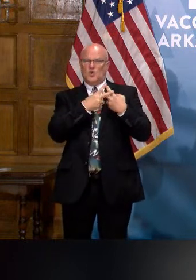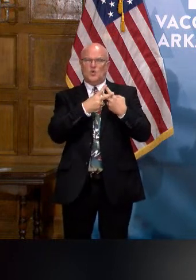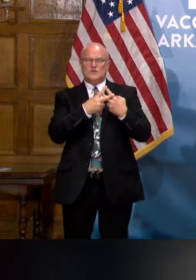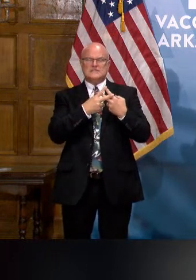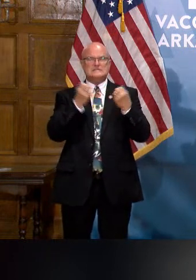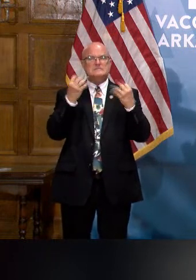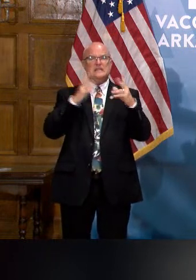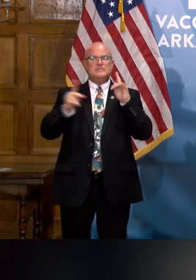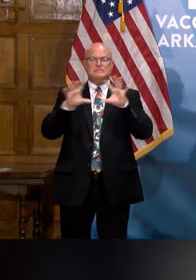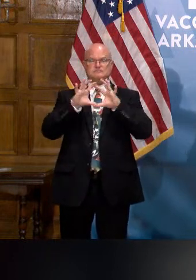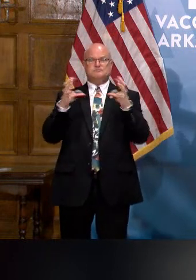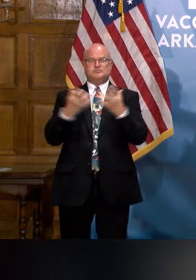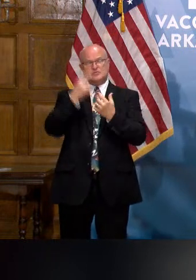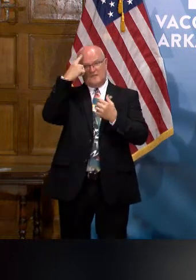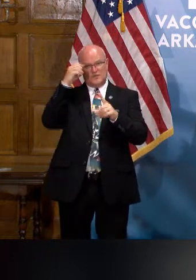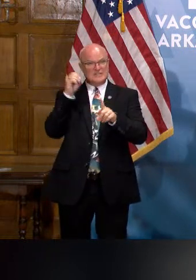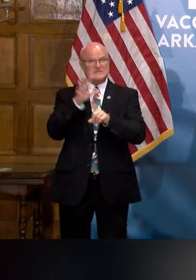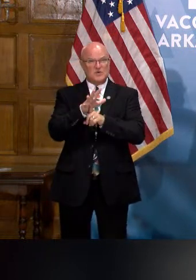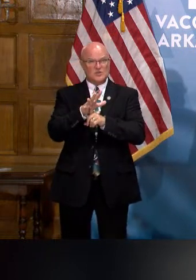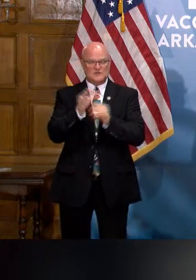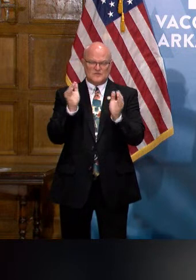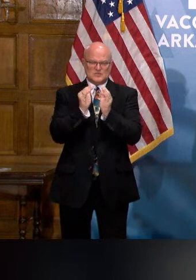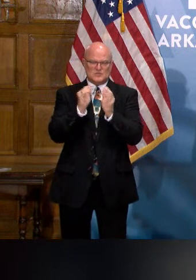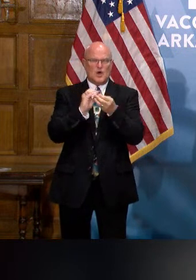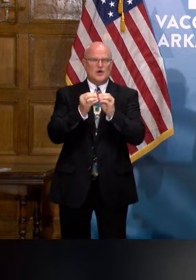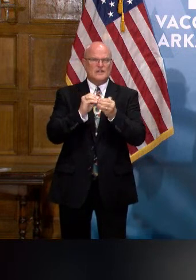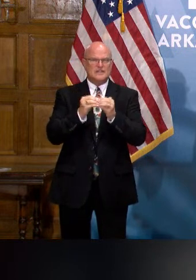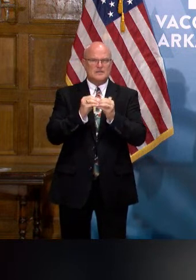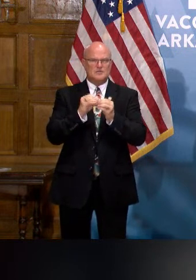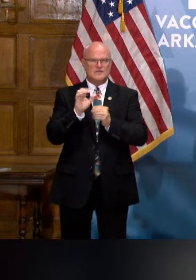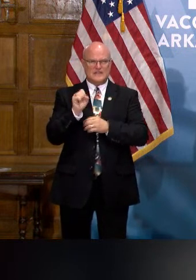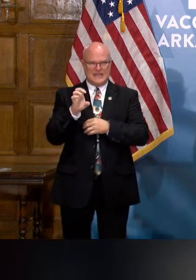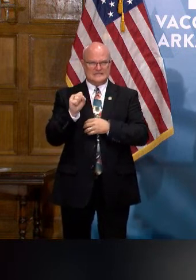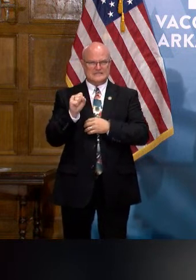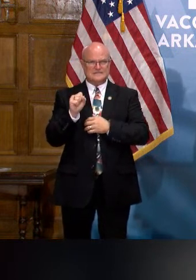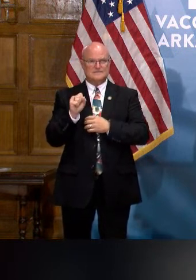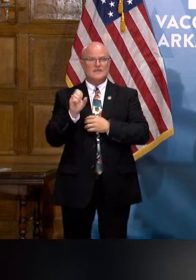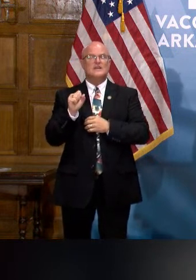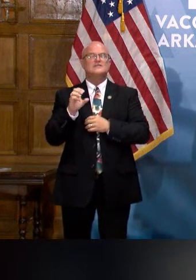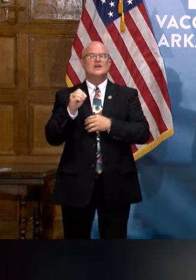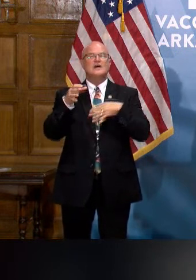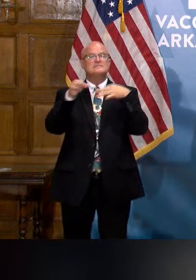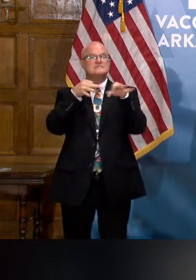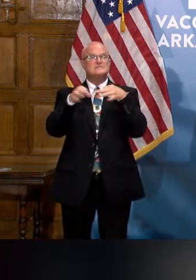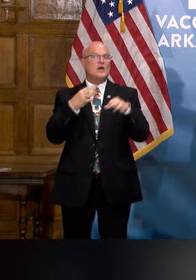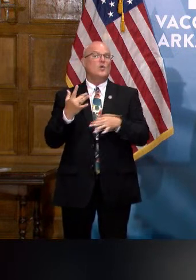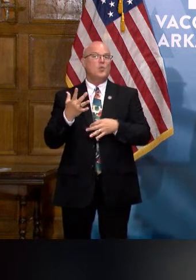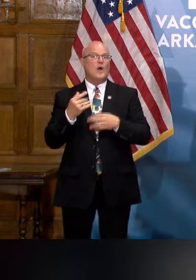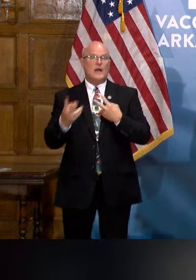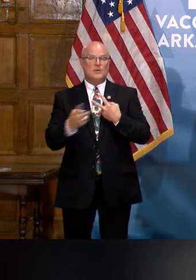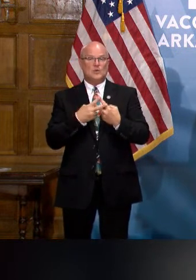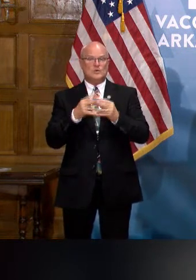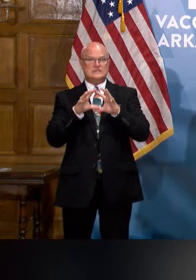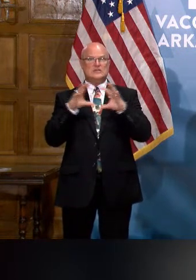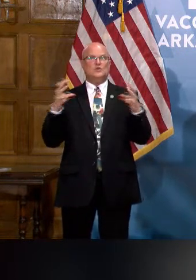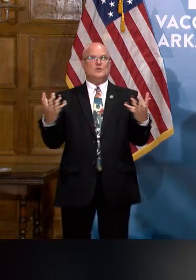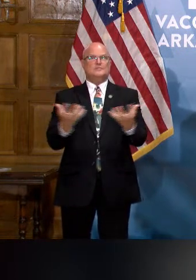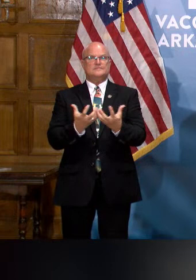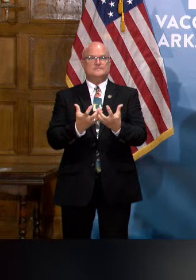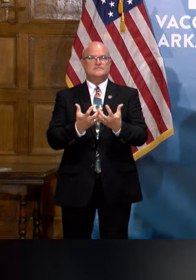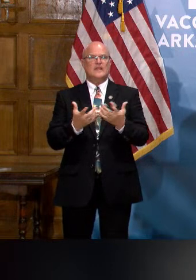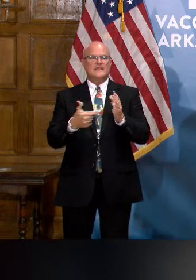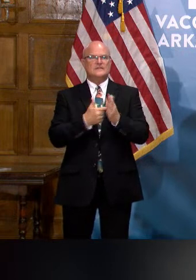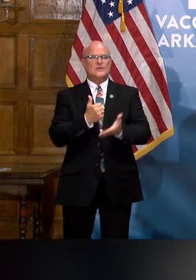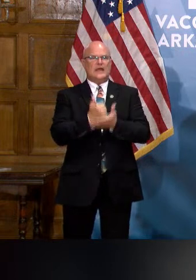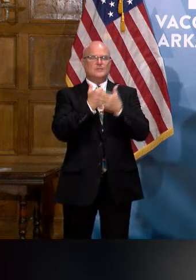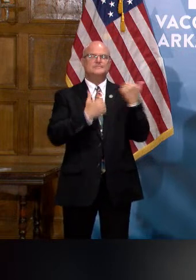of individuals for an exposure of a small number of individuals. So let me explain why we do that, because I think this graph